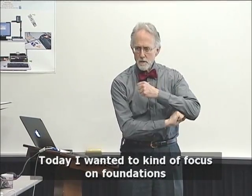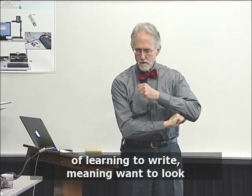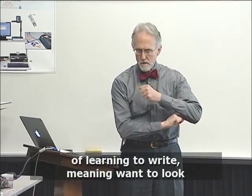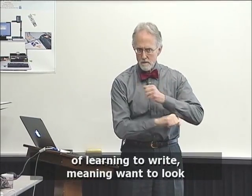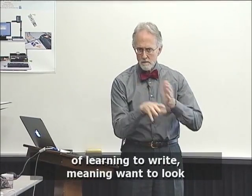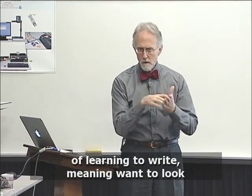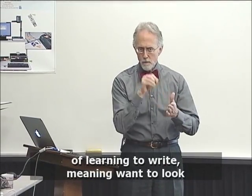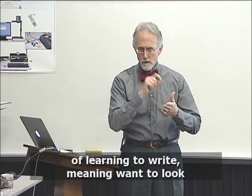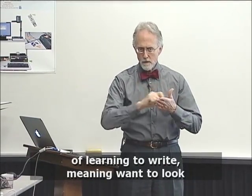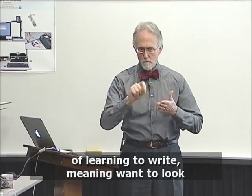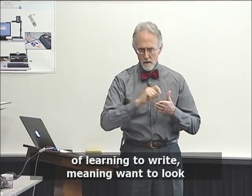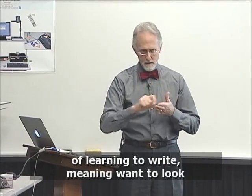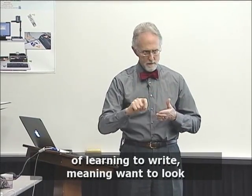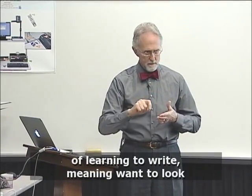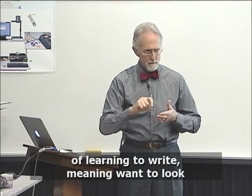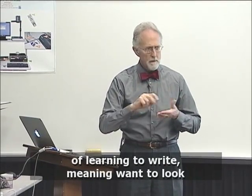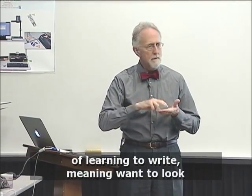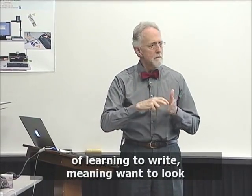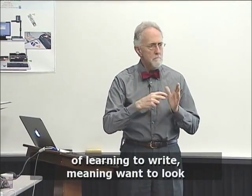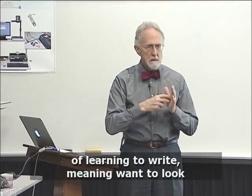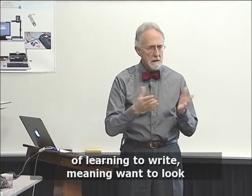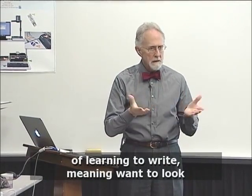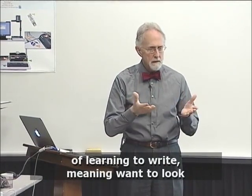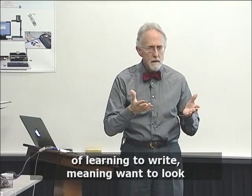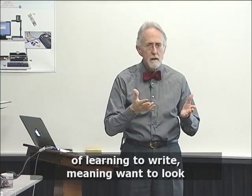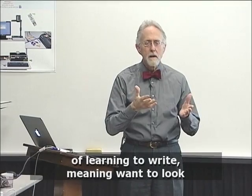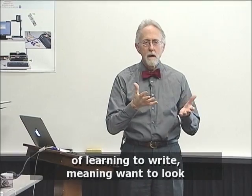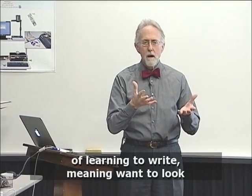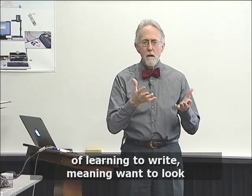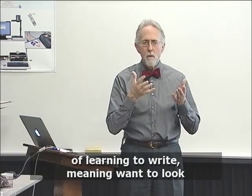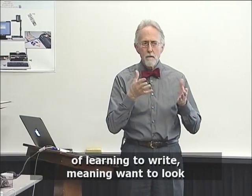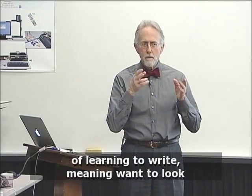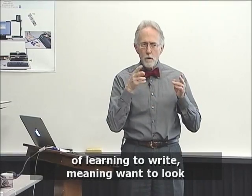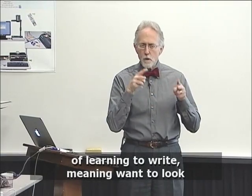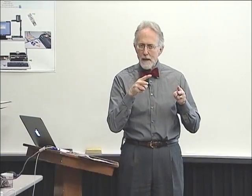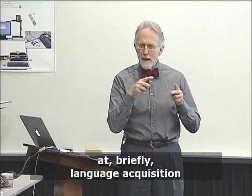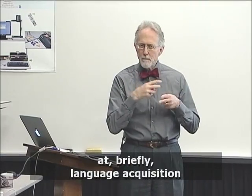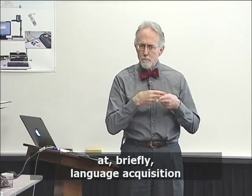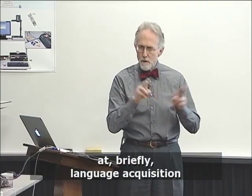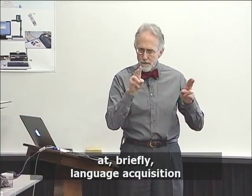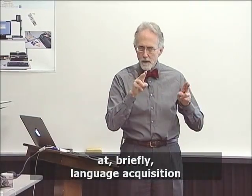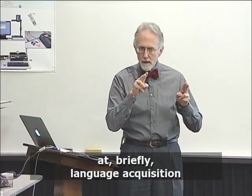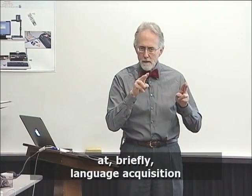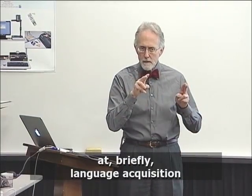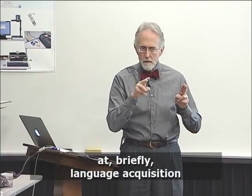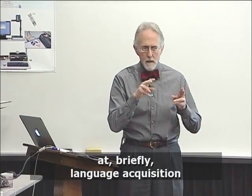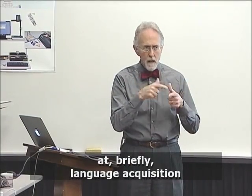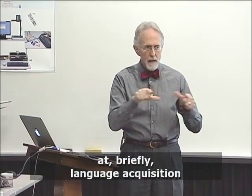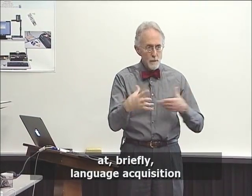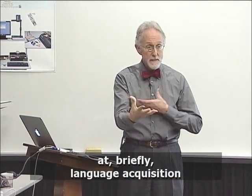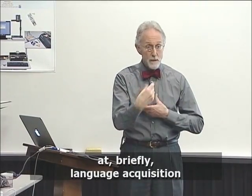foundations of learning to write, meaning I want to look at briefly language